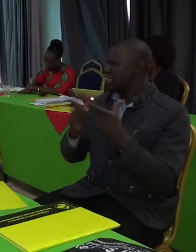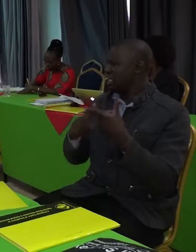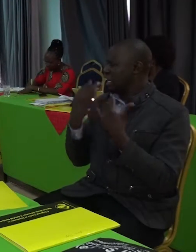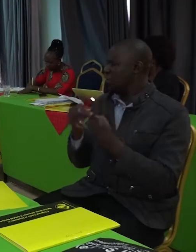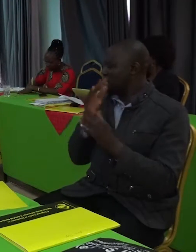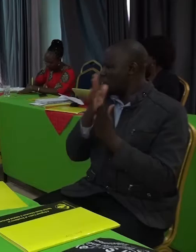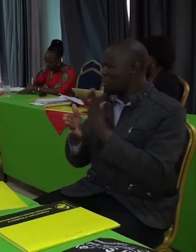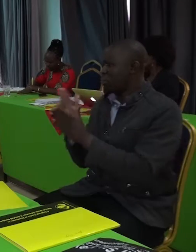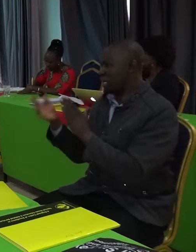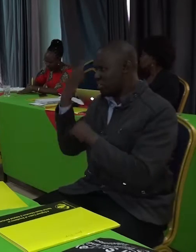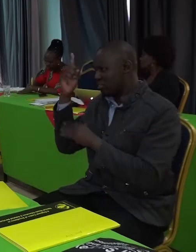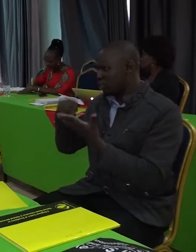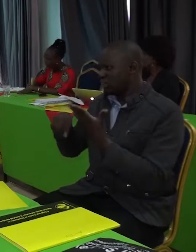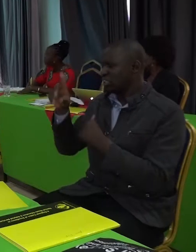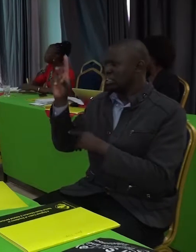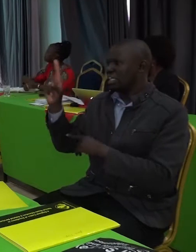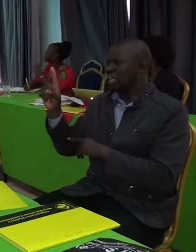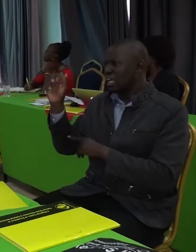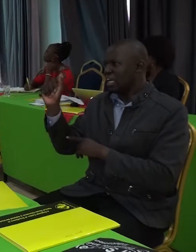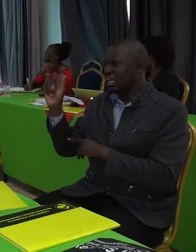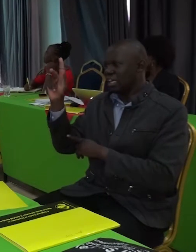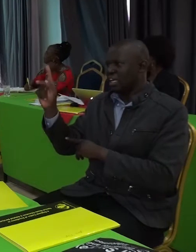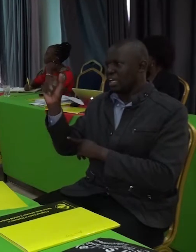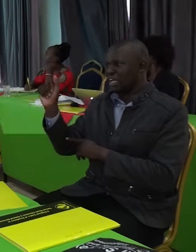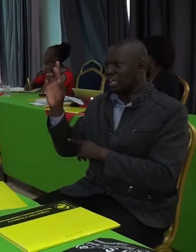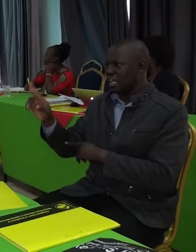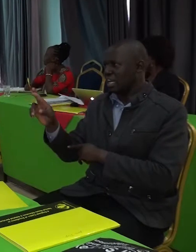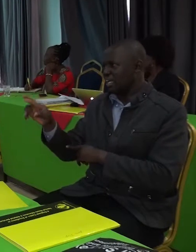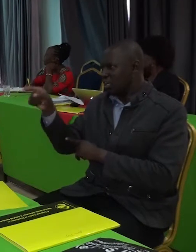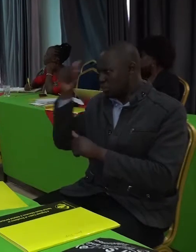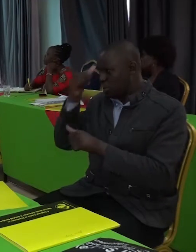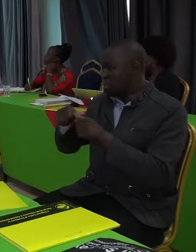were now preparing for Dakar. When was Dakar?